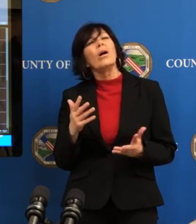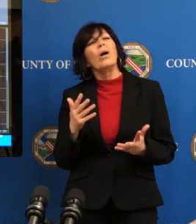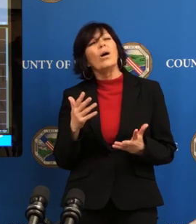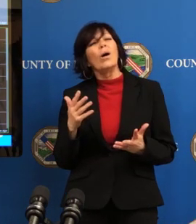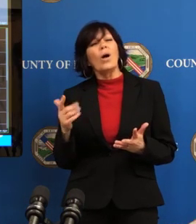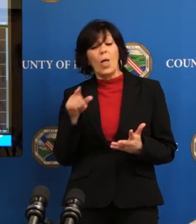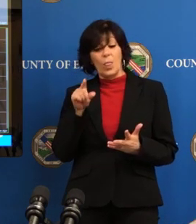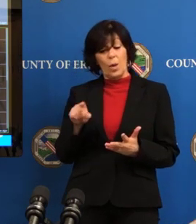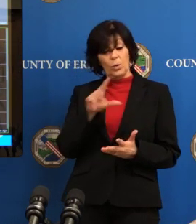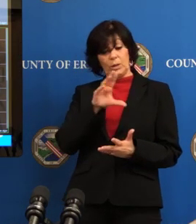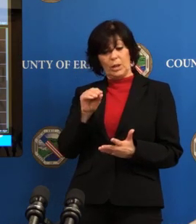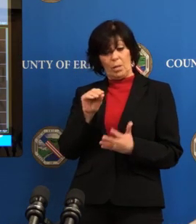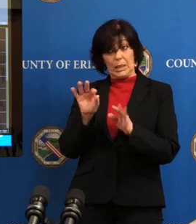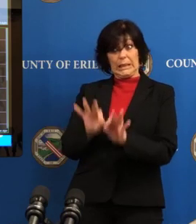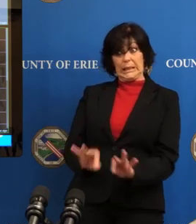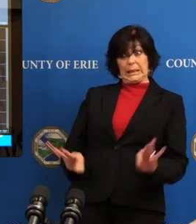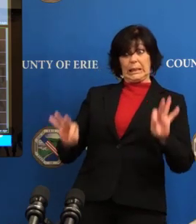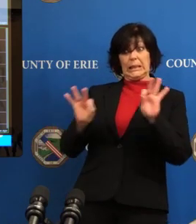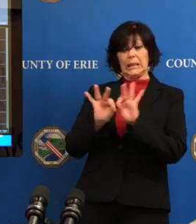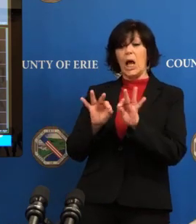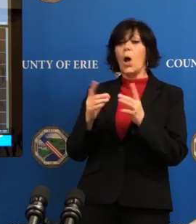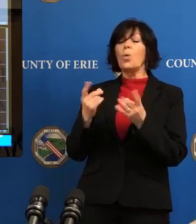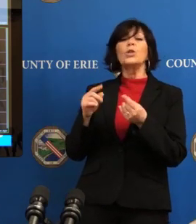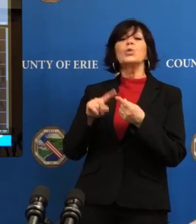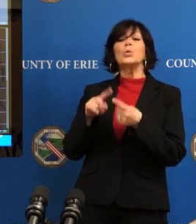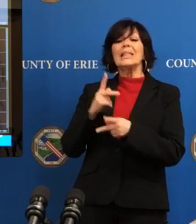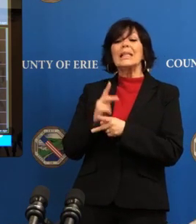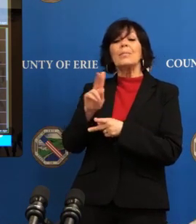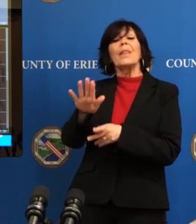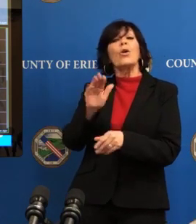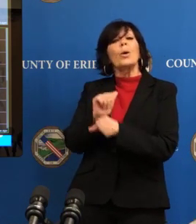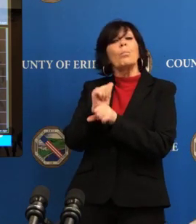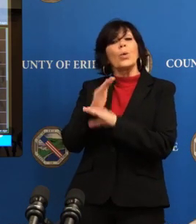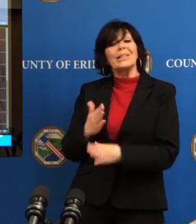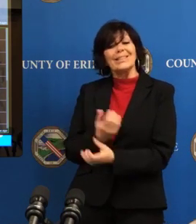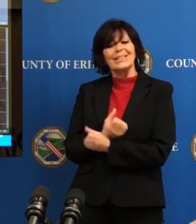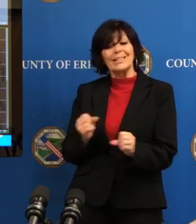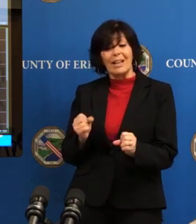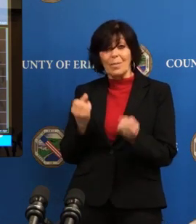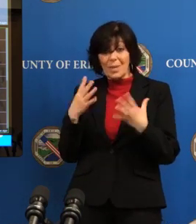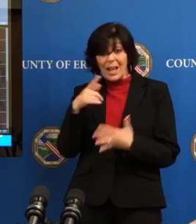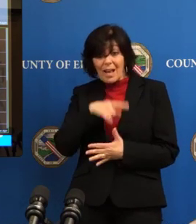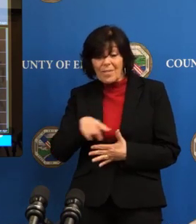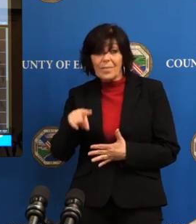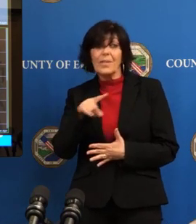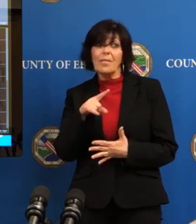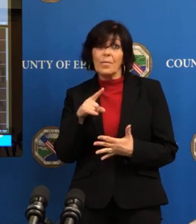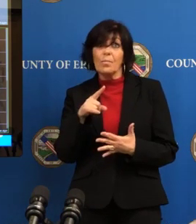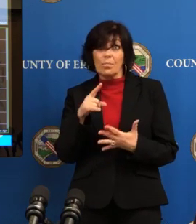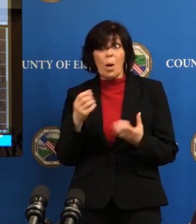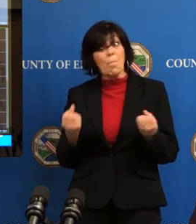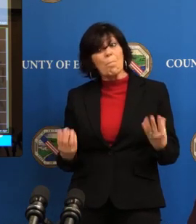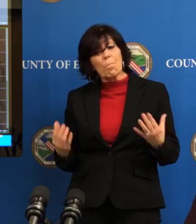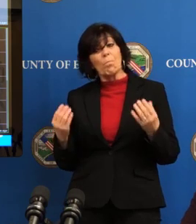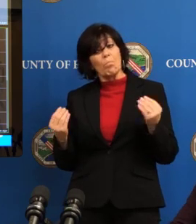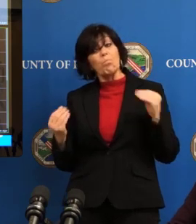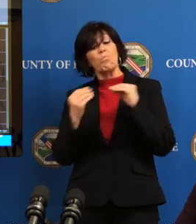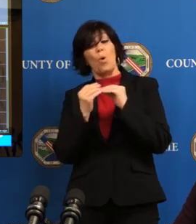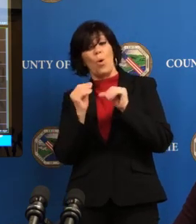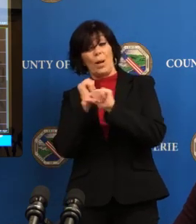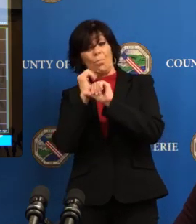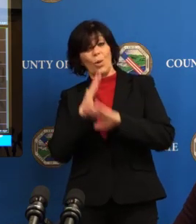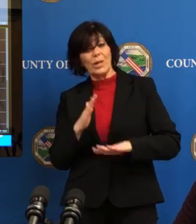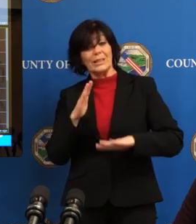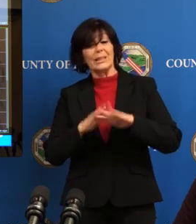considered essential be doing in order to keep their employees safe, since many of them have well over what the CDC recommends at 10 people in an